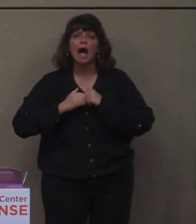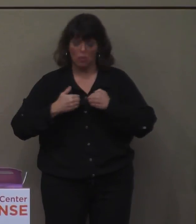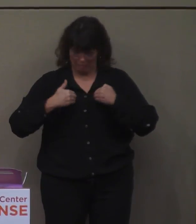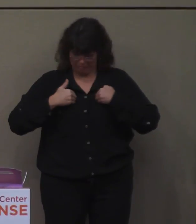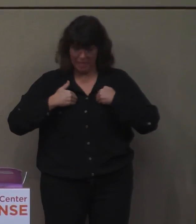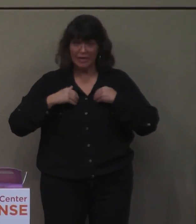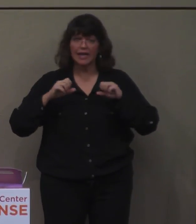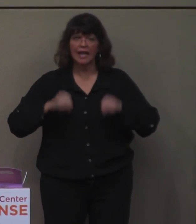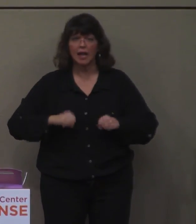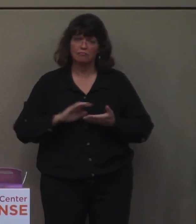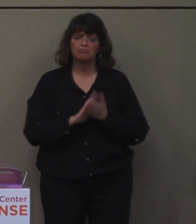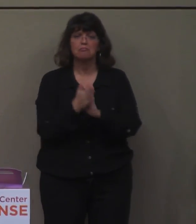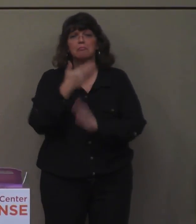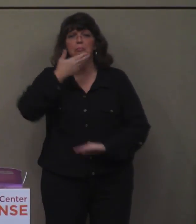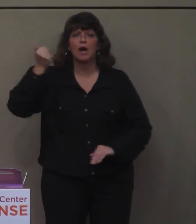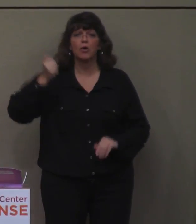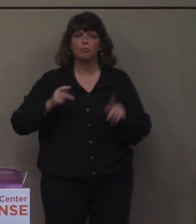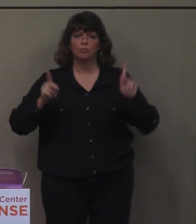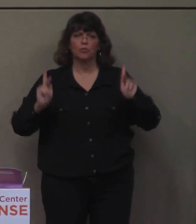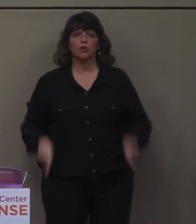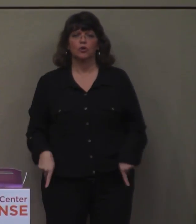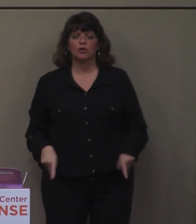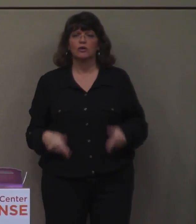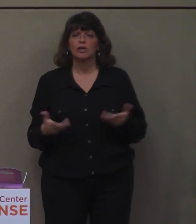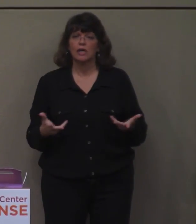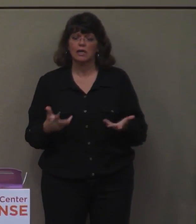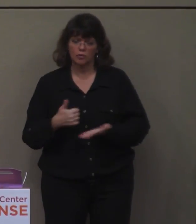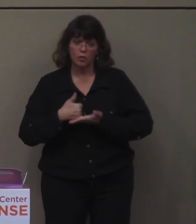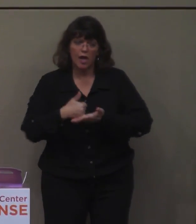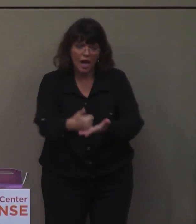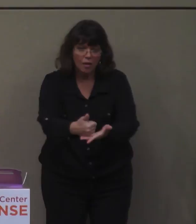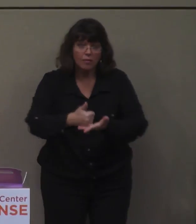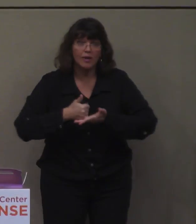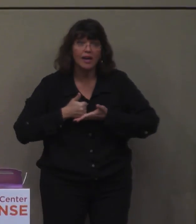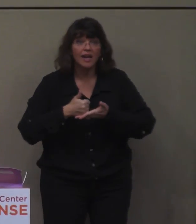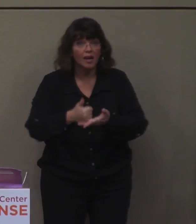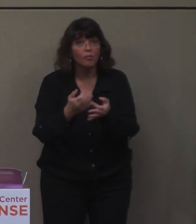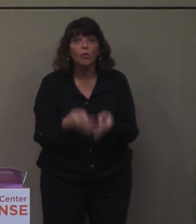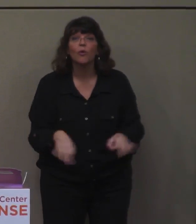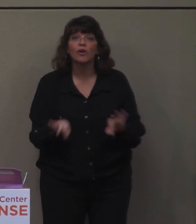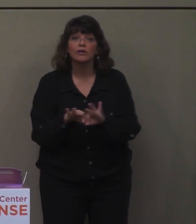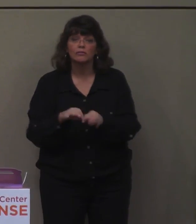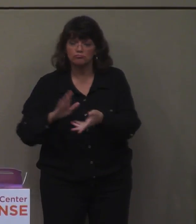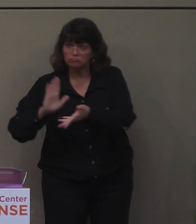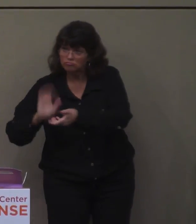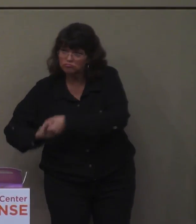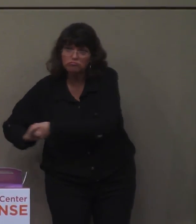and just, you know, help each other and collaborate together, because